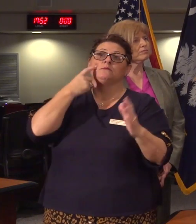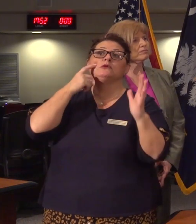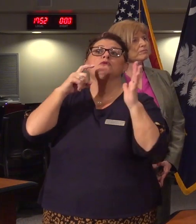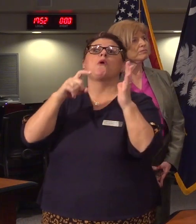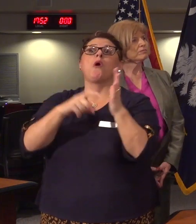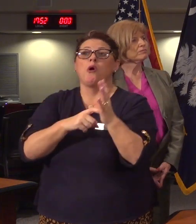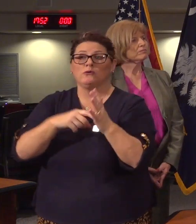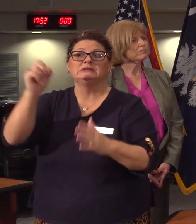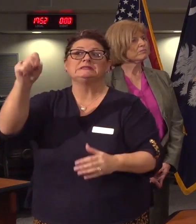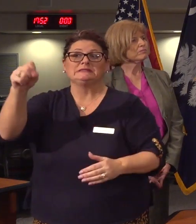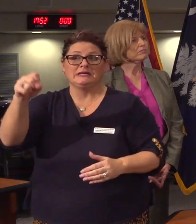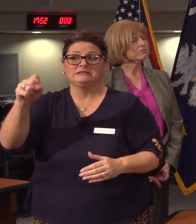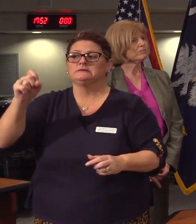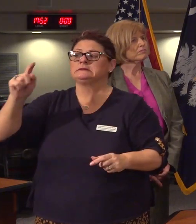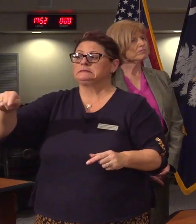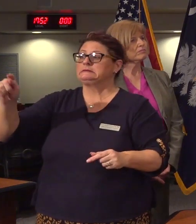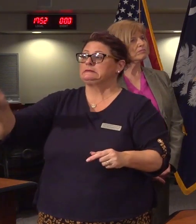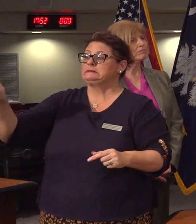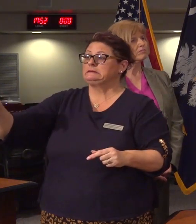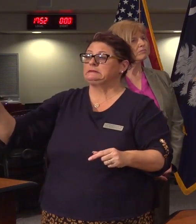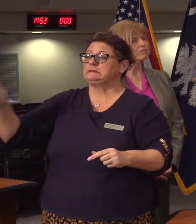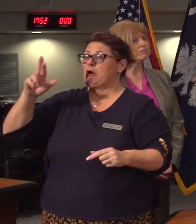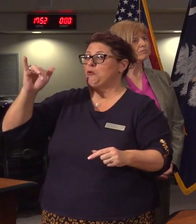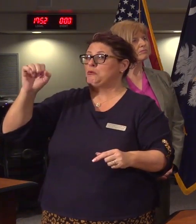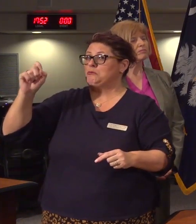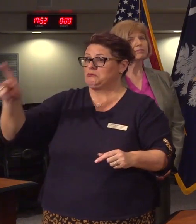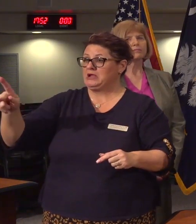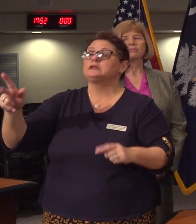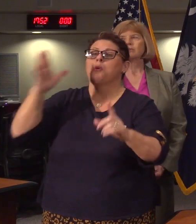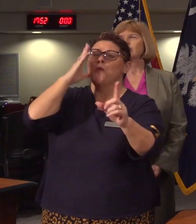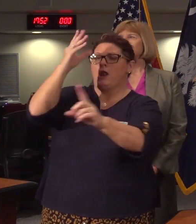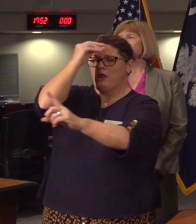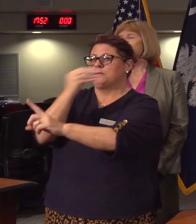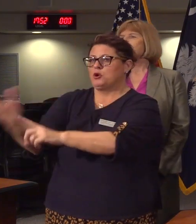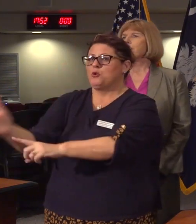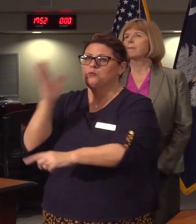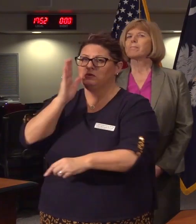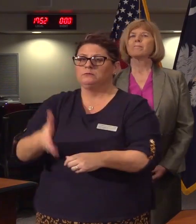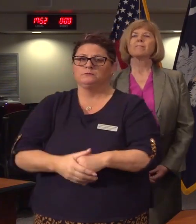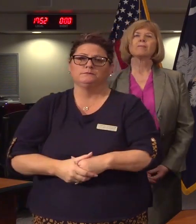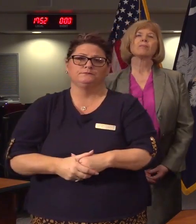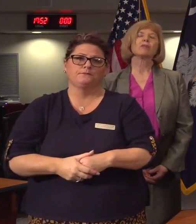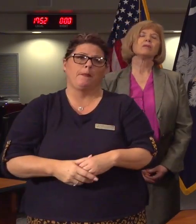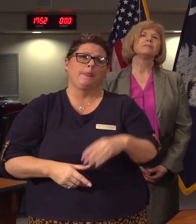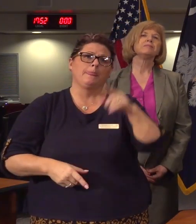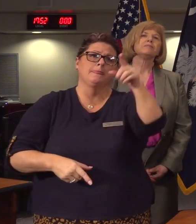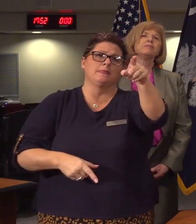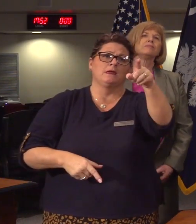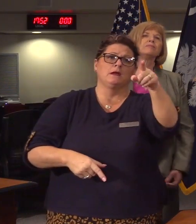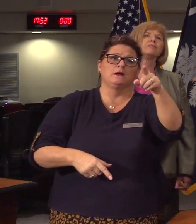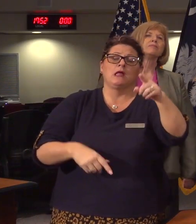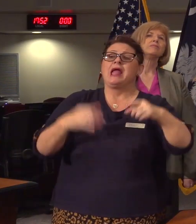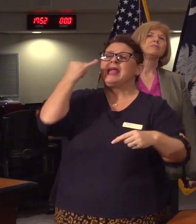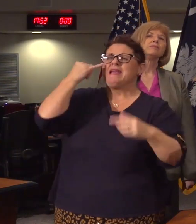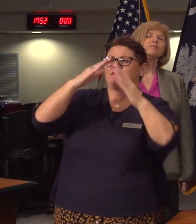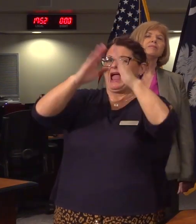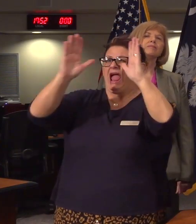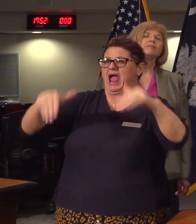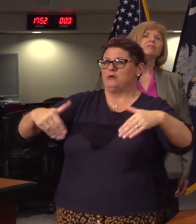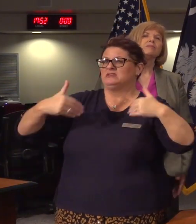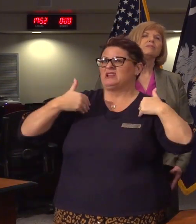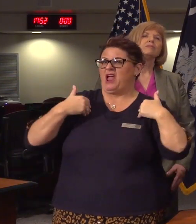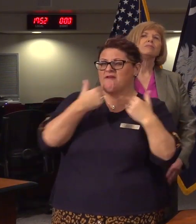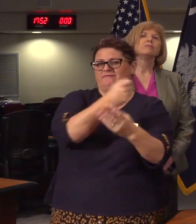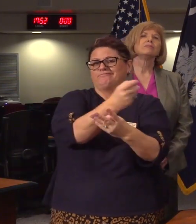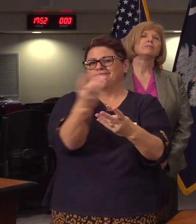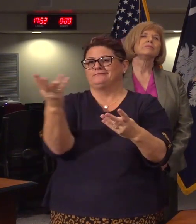additional information that others may be at risk, and we will make those notifications. In a household of several members where one is infected and